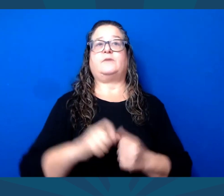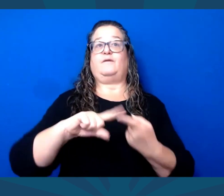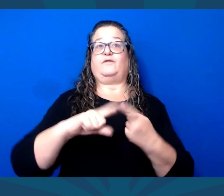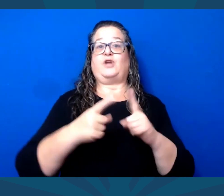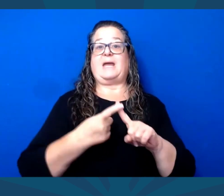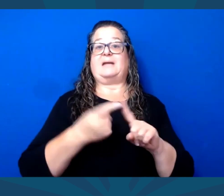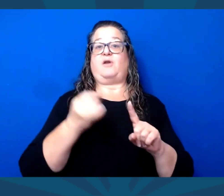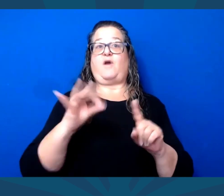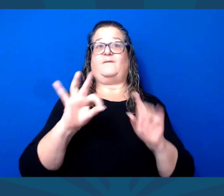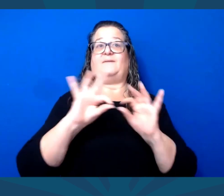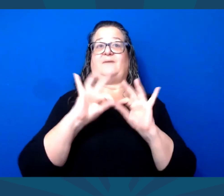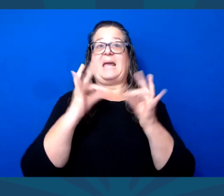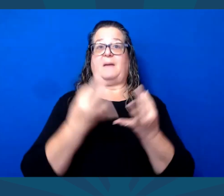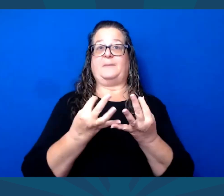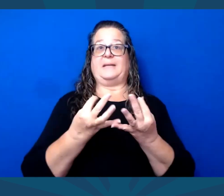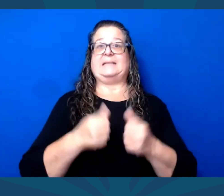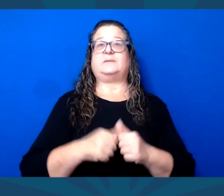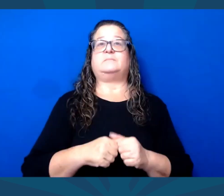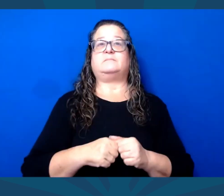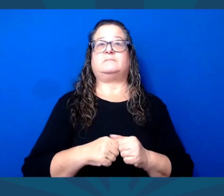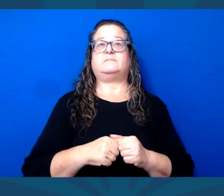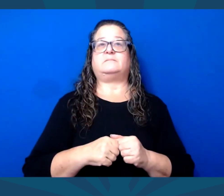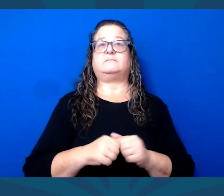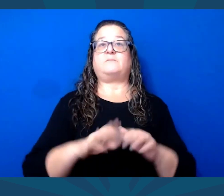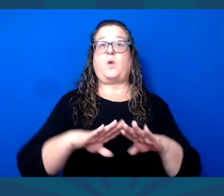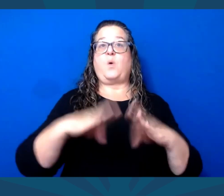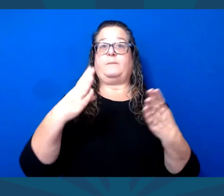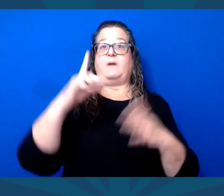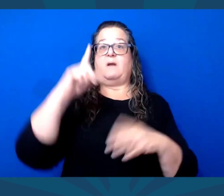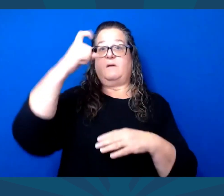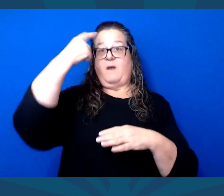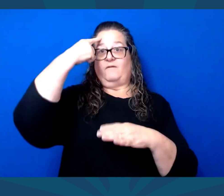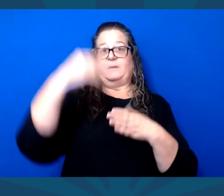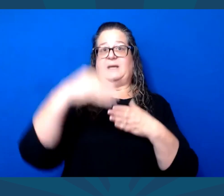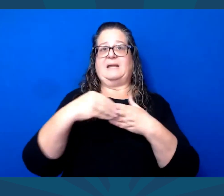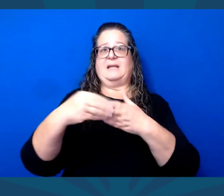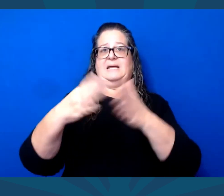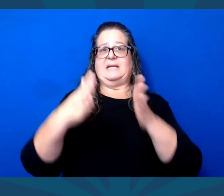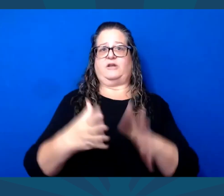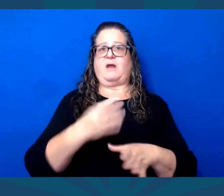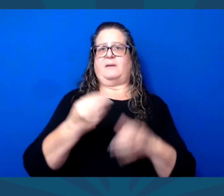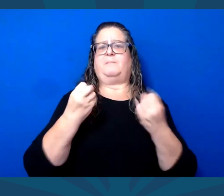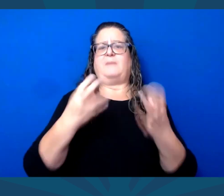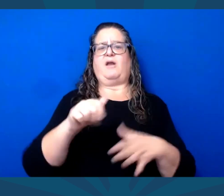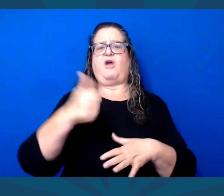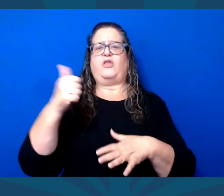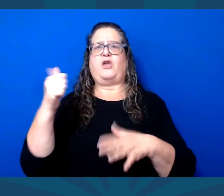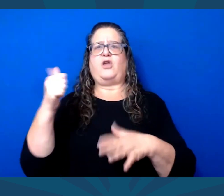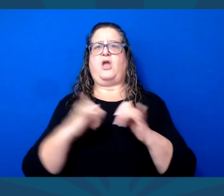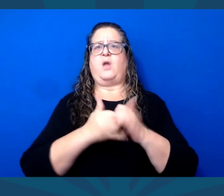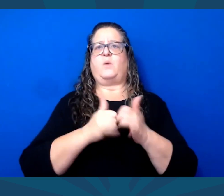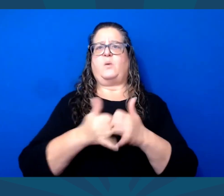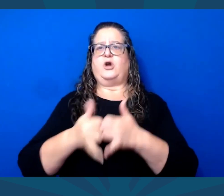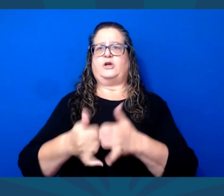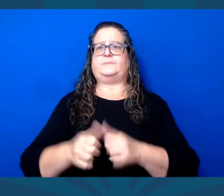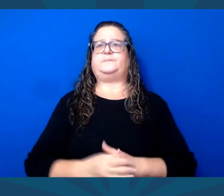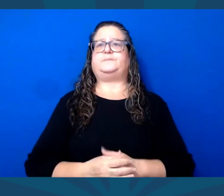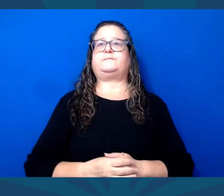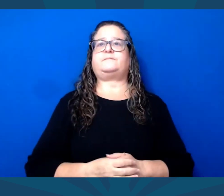Champion of the Taxpayer, Friend of the Family, Open Government Leader, and